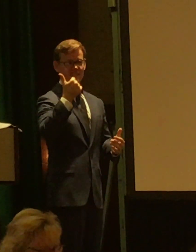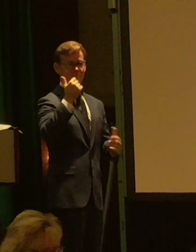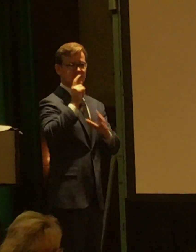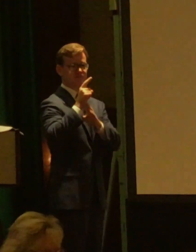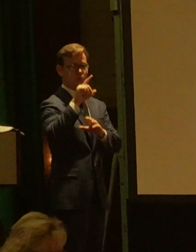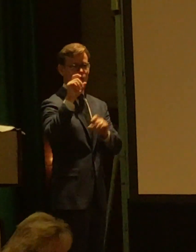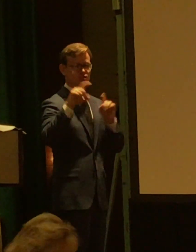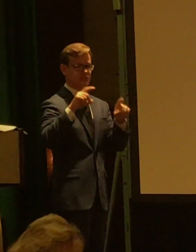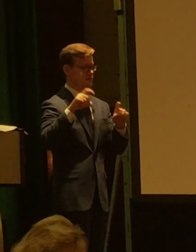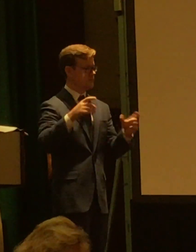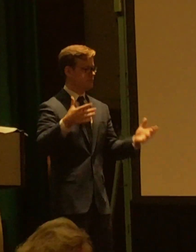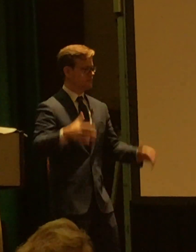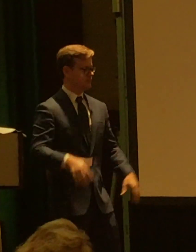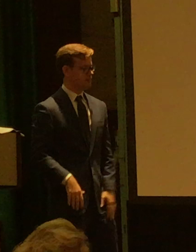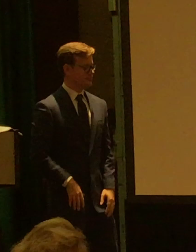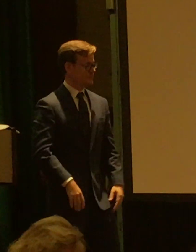questions,